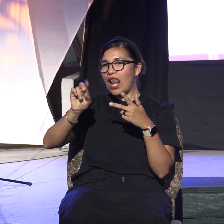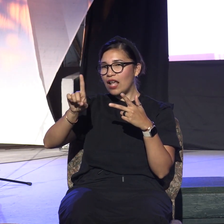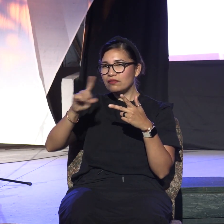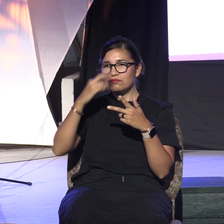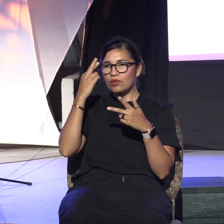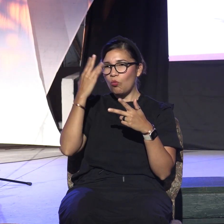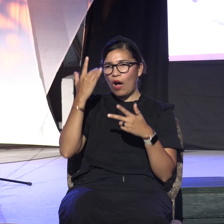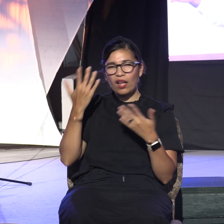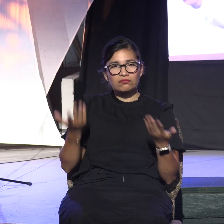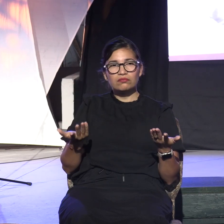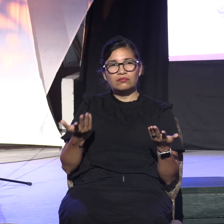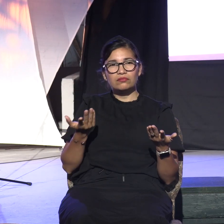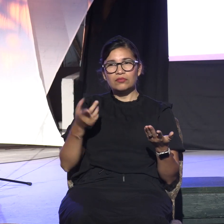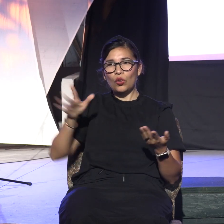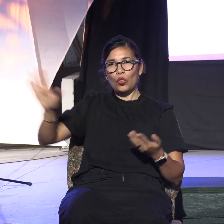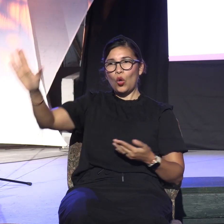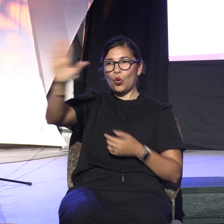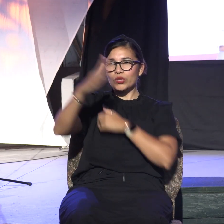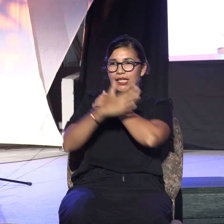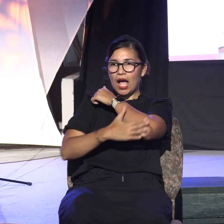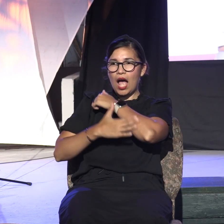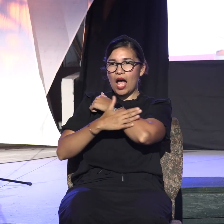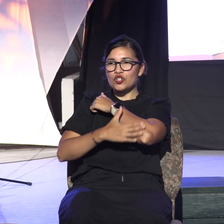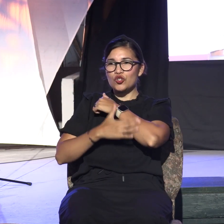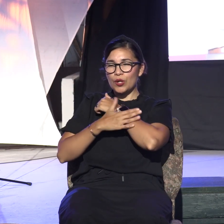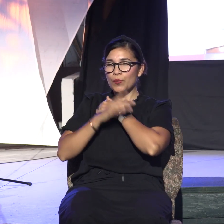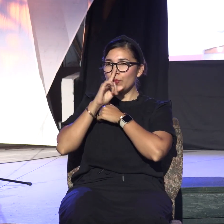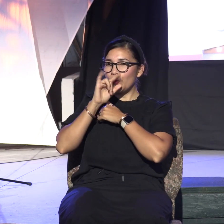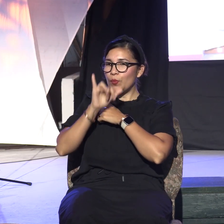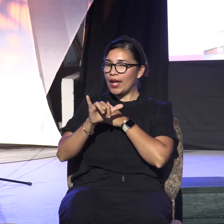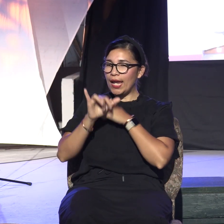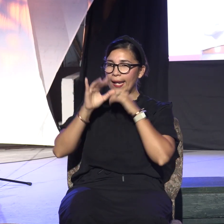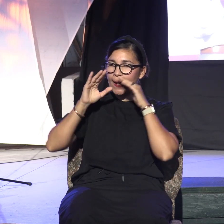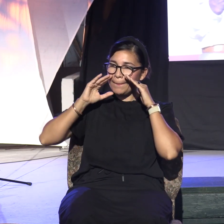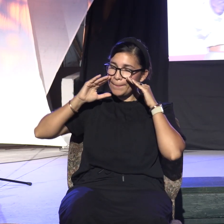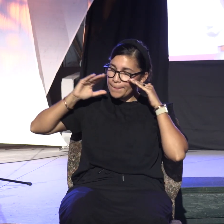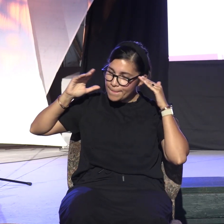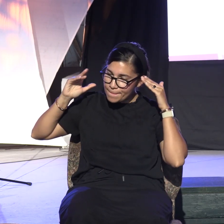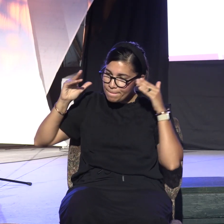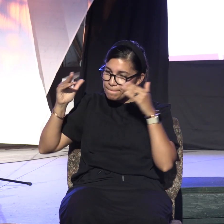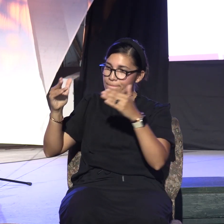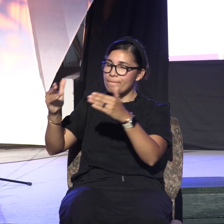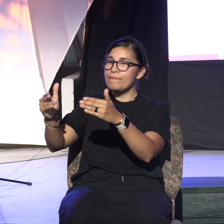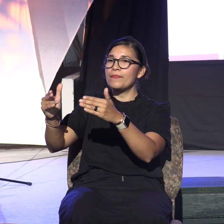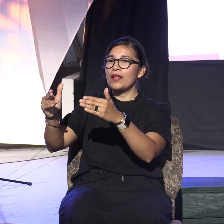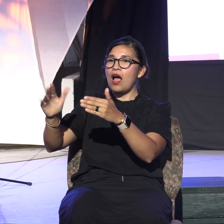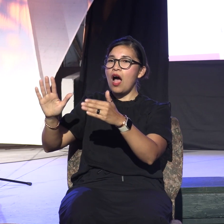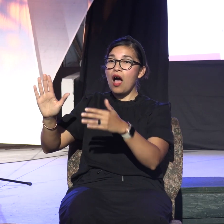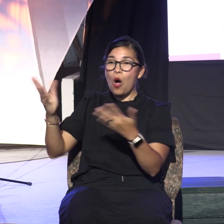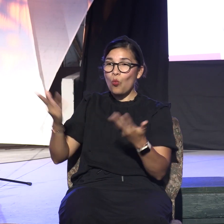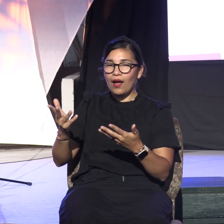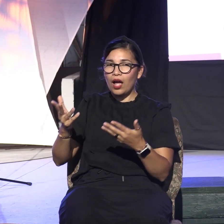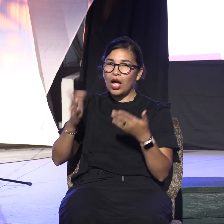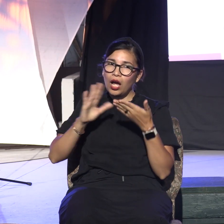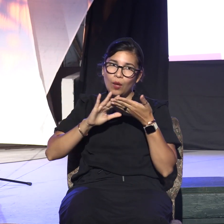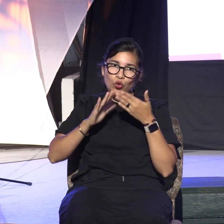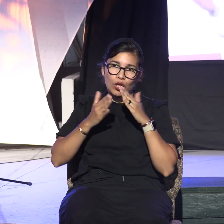community. Anybody want to guess where the United States is at? I didn't hear any of you guess our